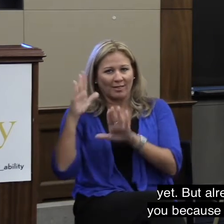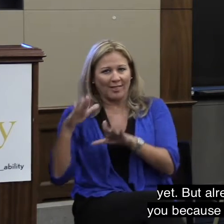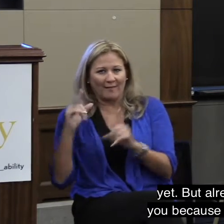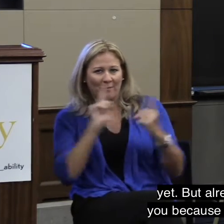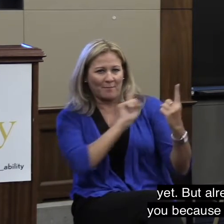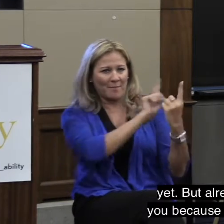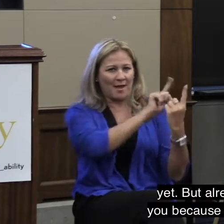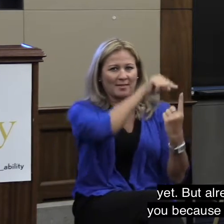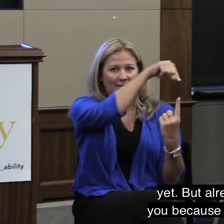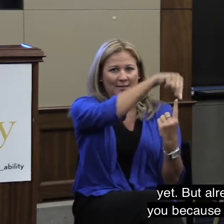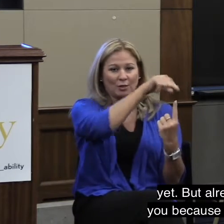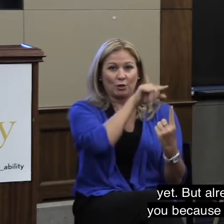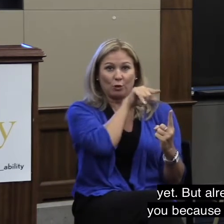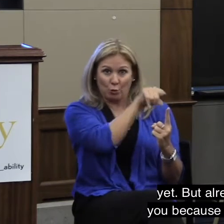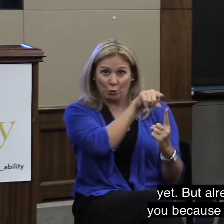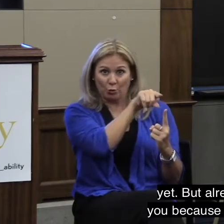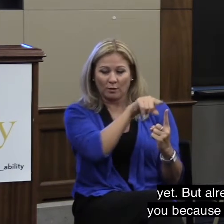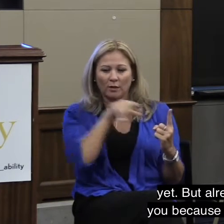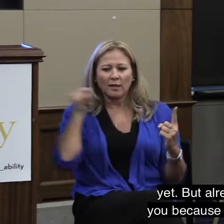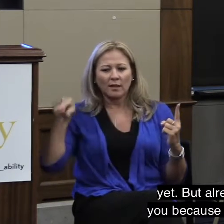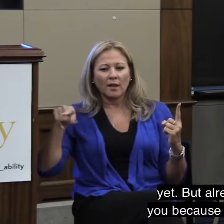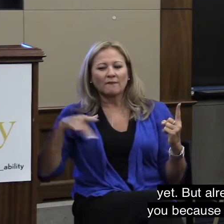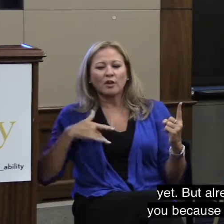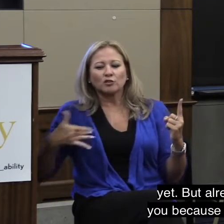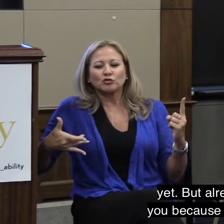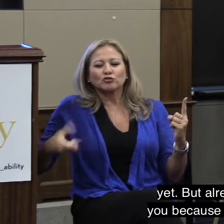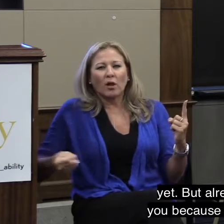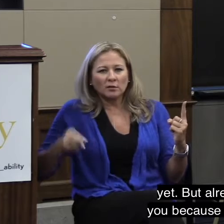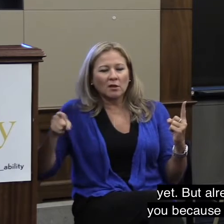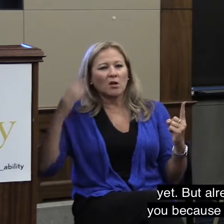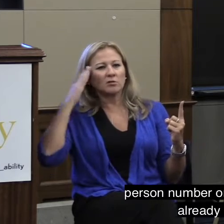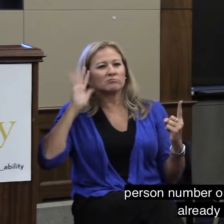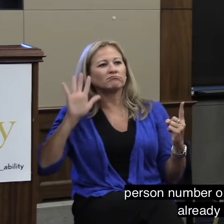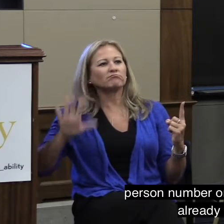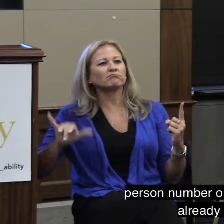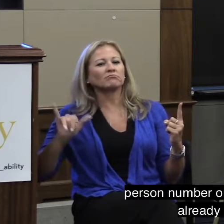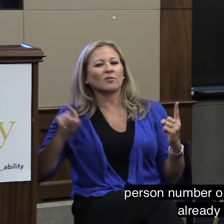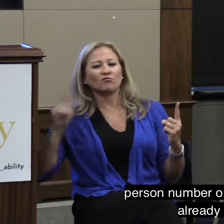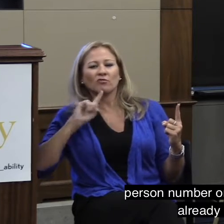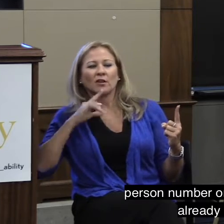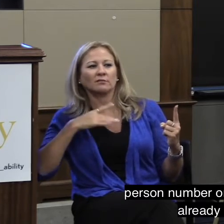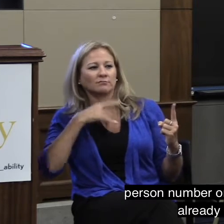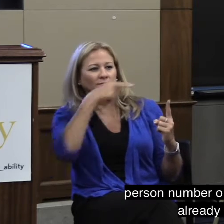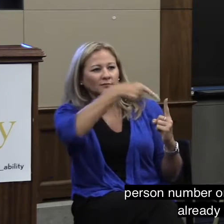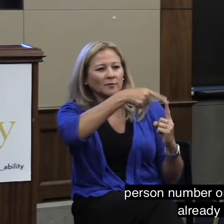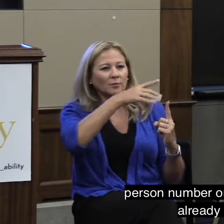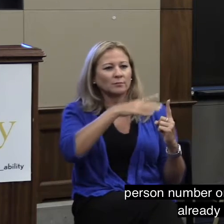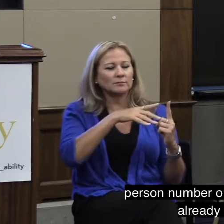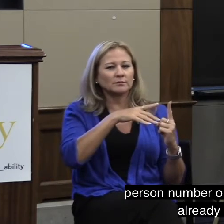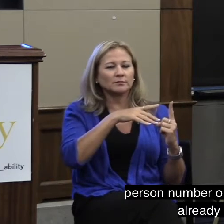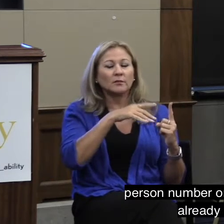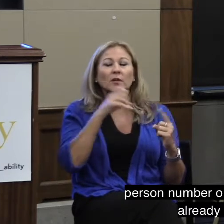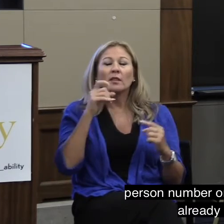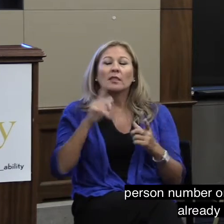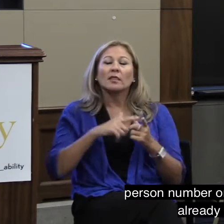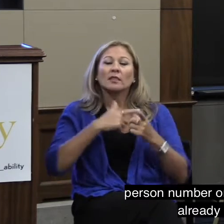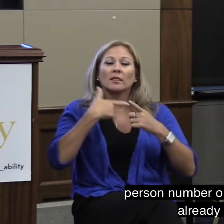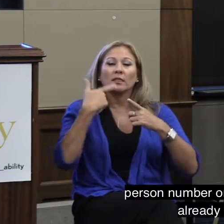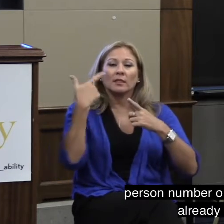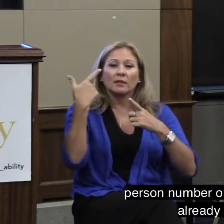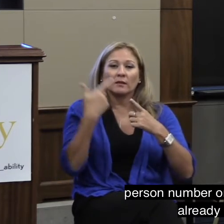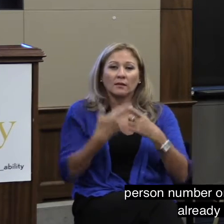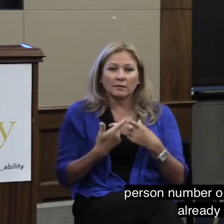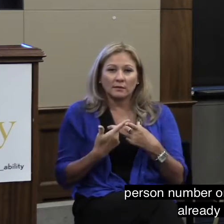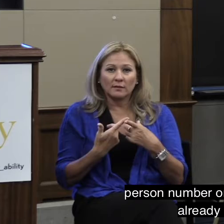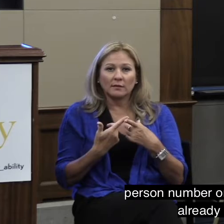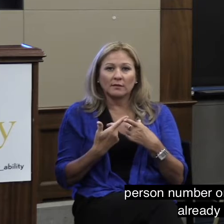that person thinks well of you because of person two trusting or knowing or liking person number one. So what happens then is already